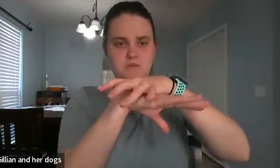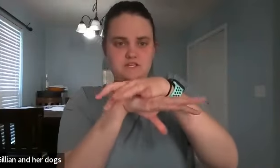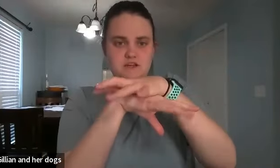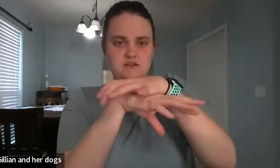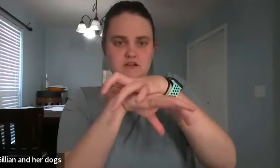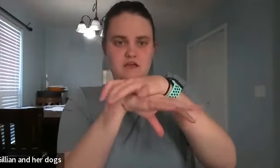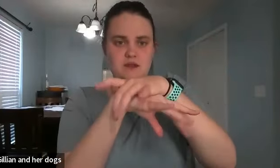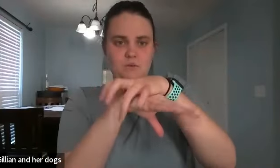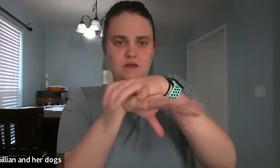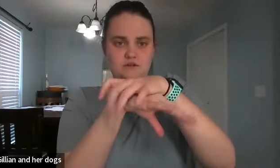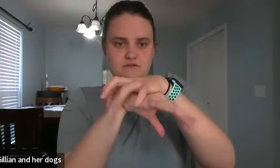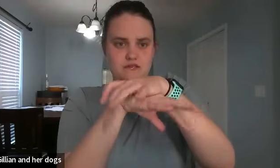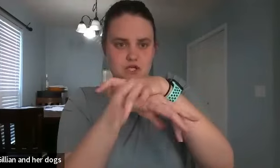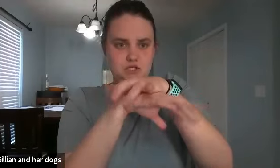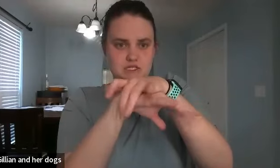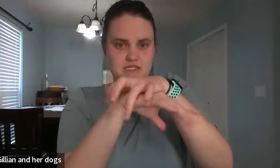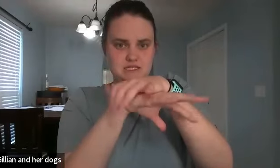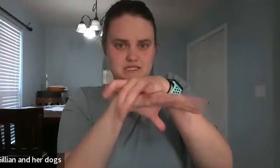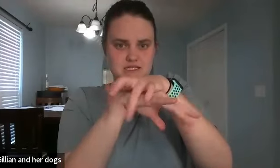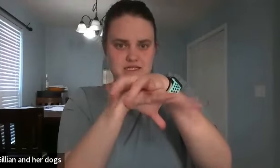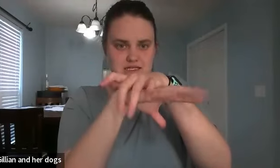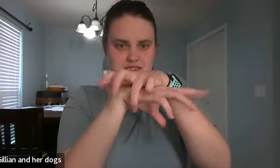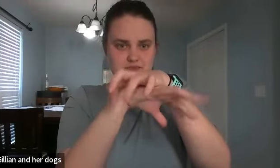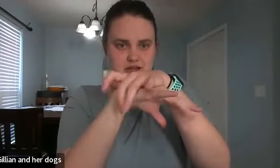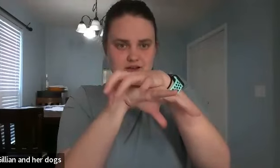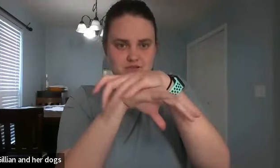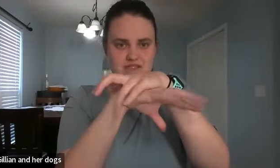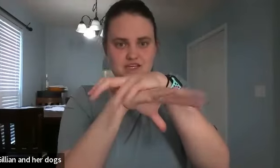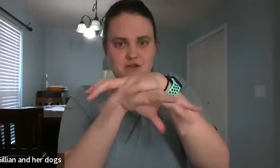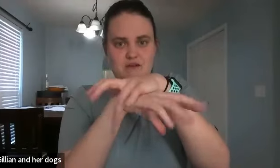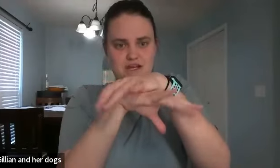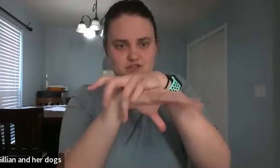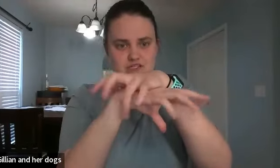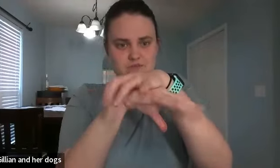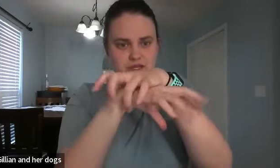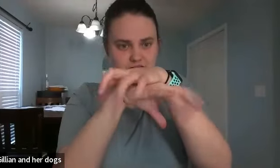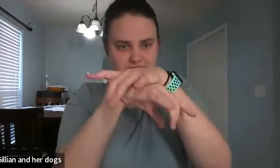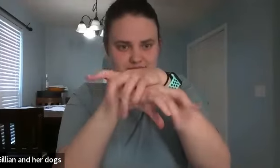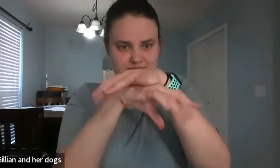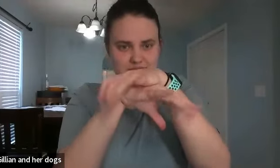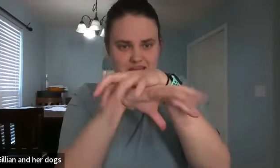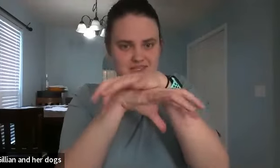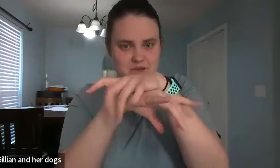each other and then wiggle your fingers. Spider. So it's like you have an actual spider making the